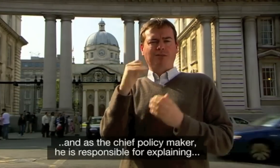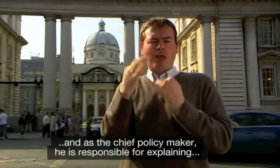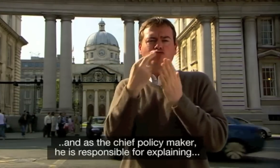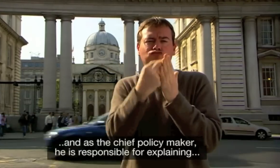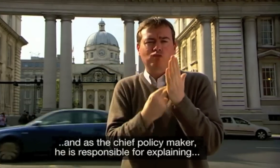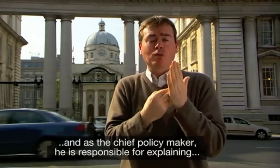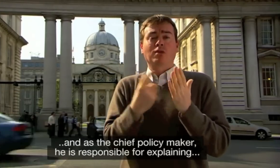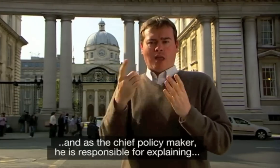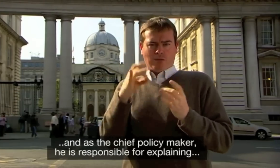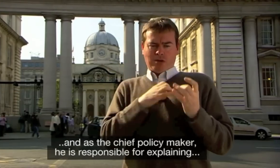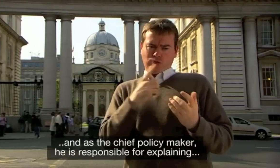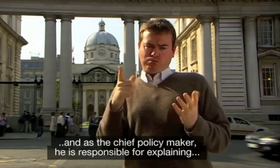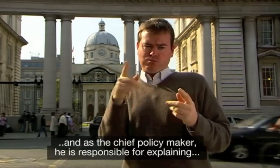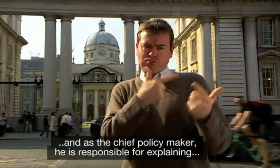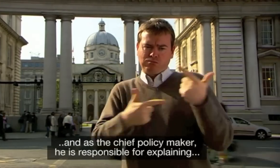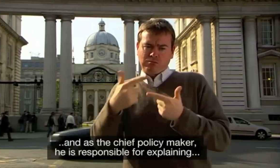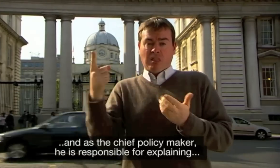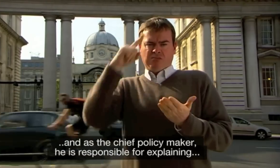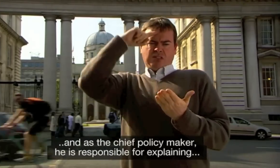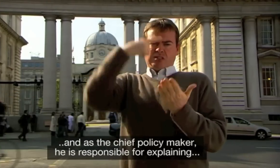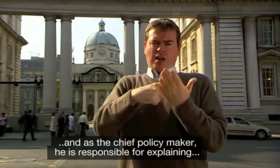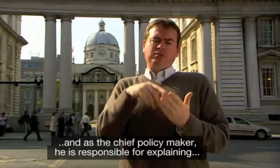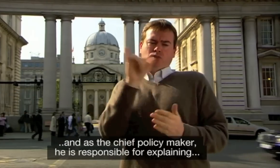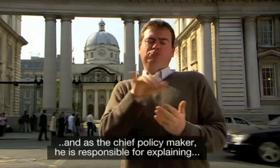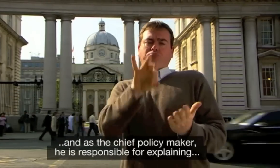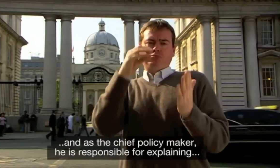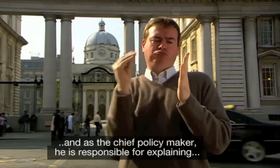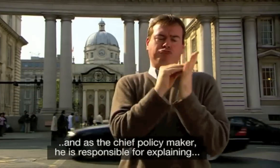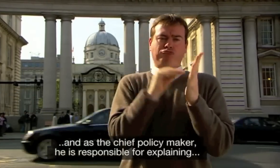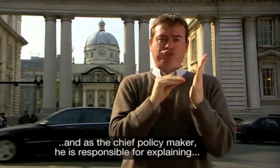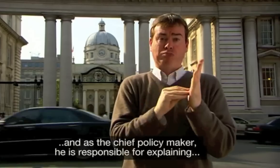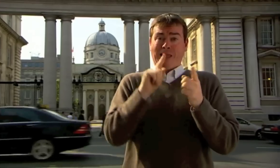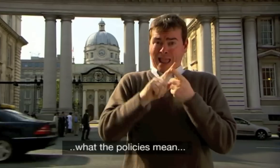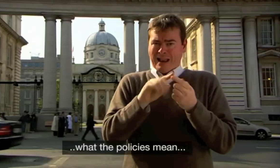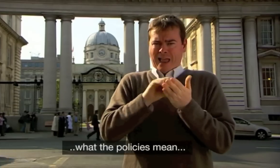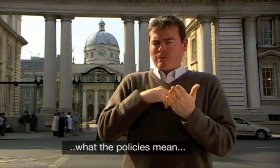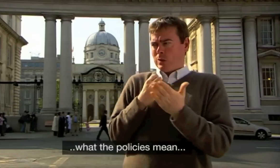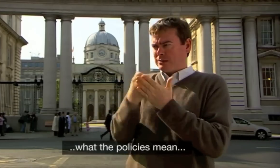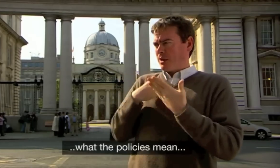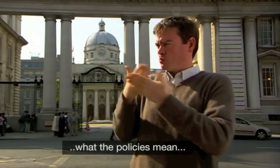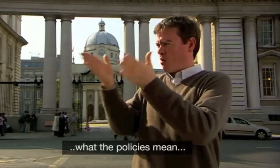And as the chief policy maker, he is responsible for explaining what the policies mean